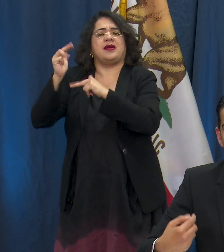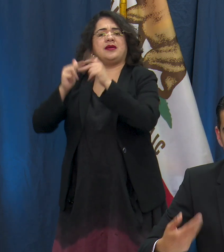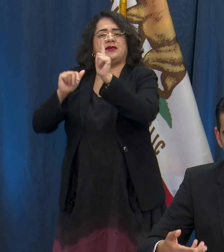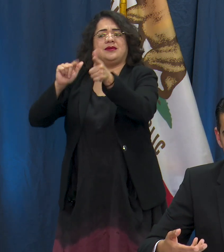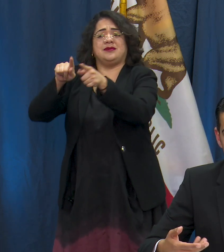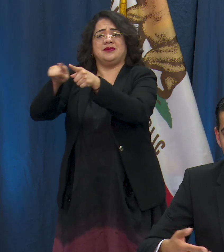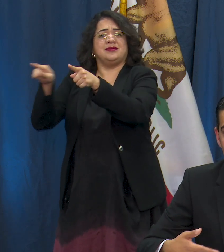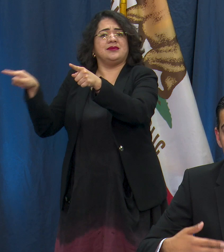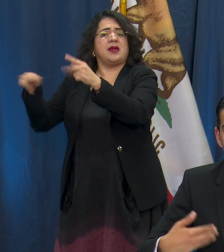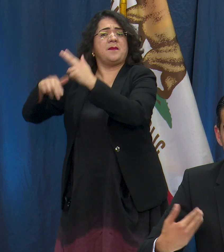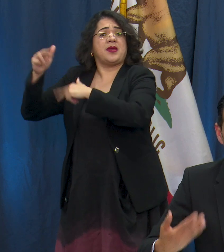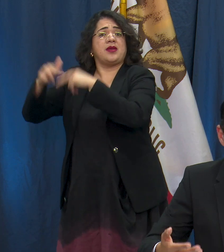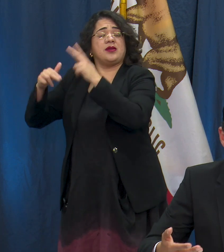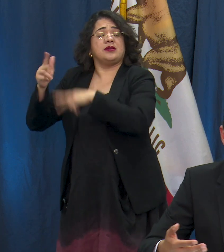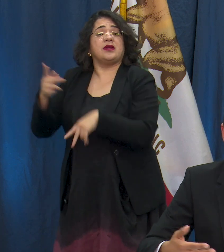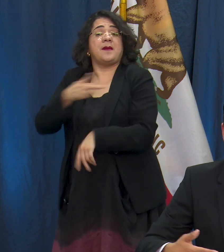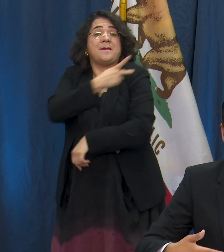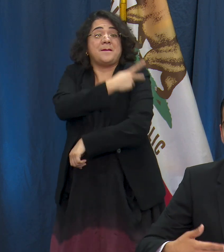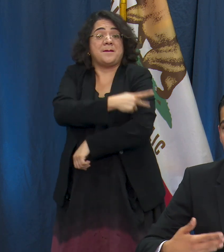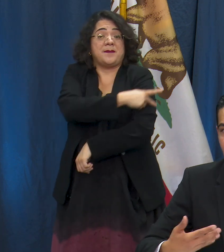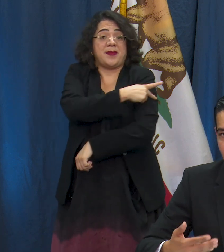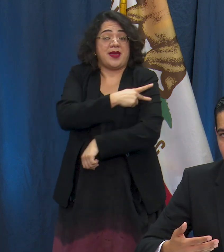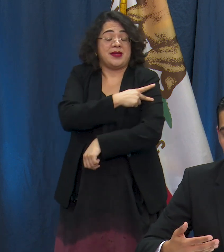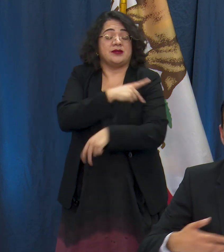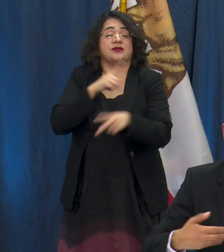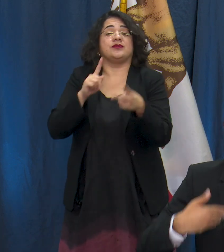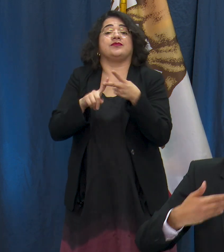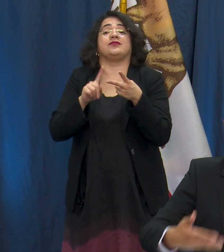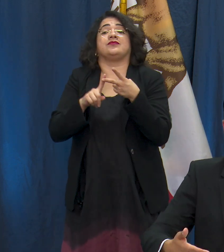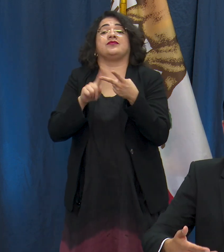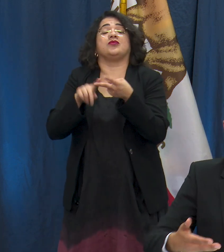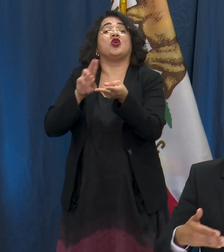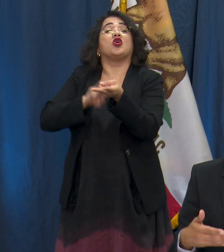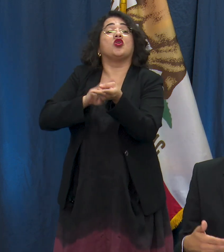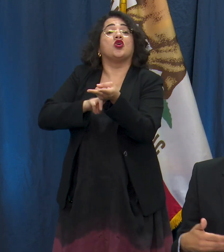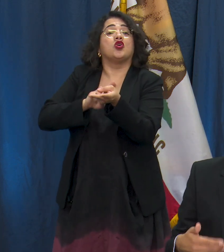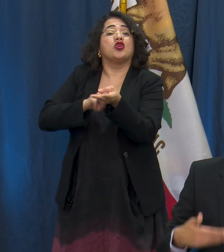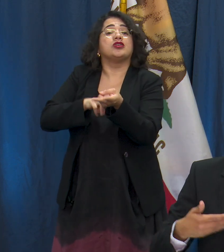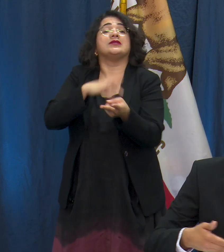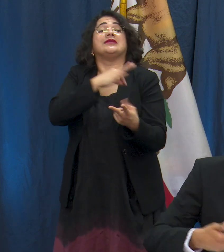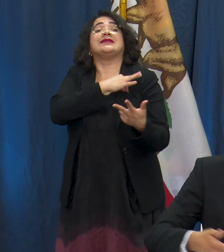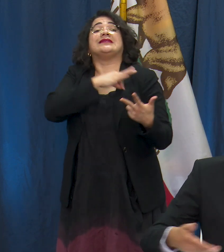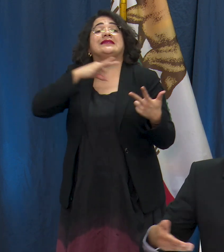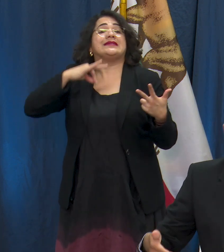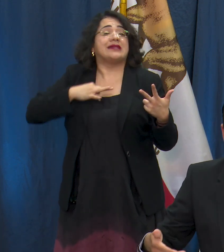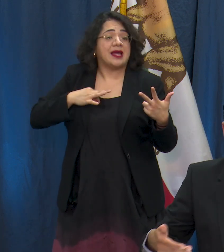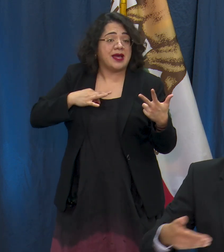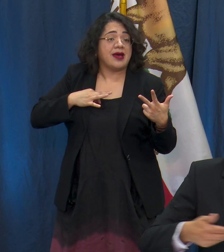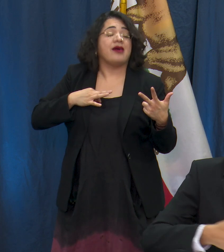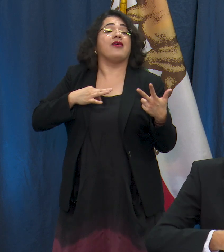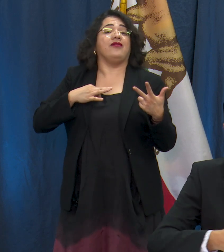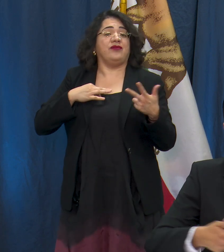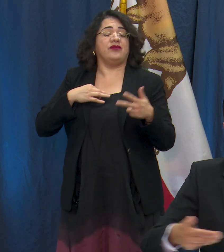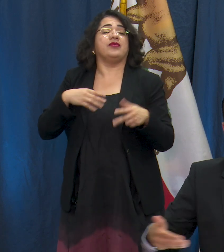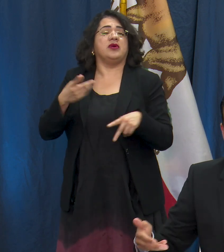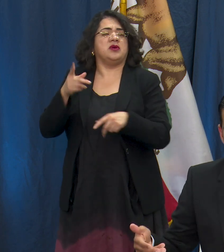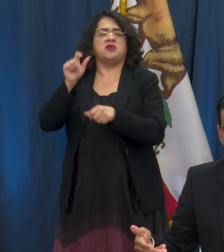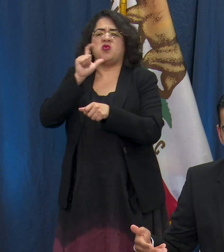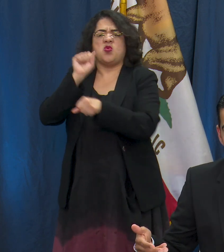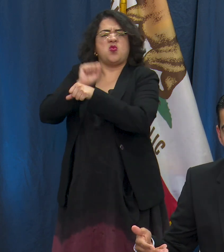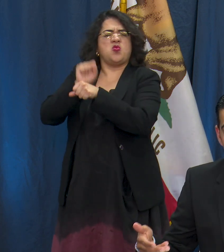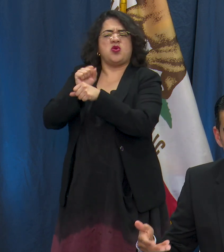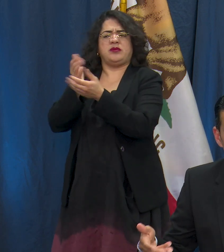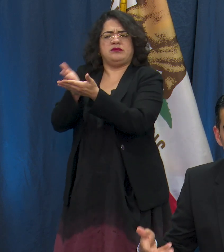and workers that need a test or that want a test. We want to test them. And so we're beginning to partner with all of